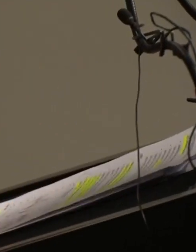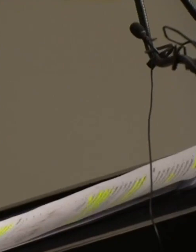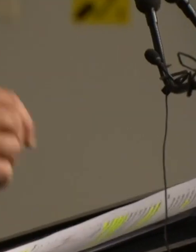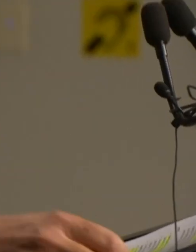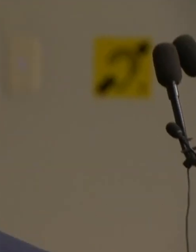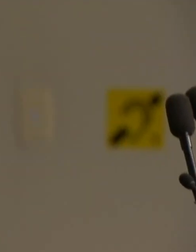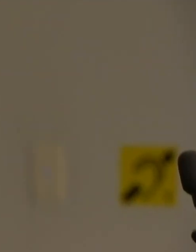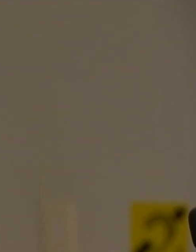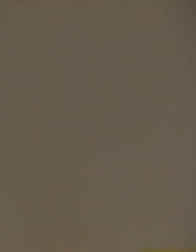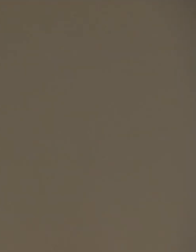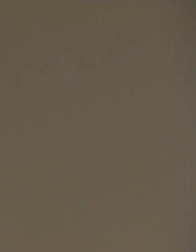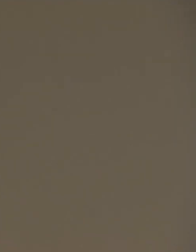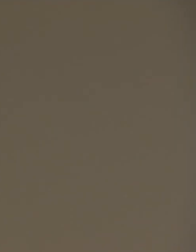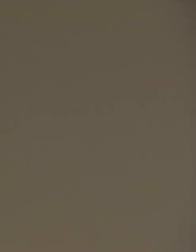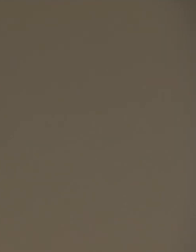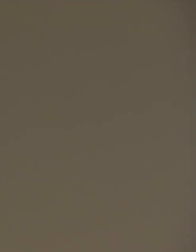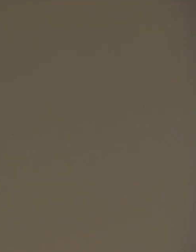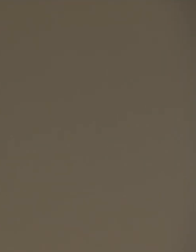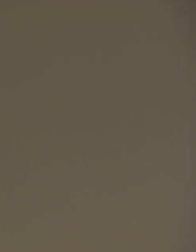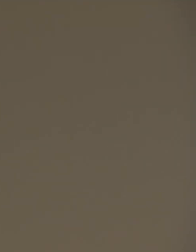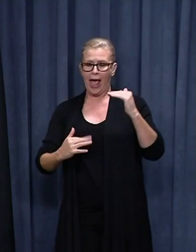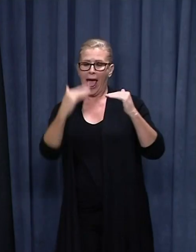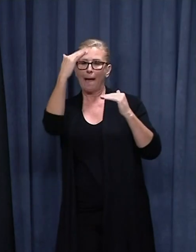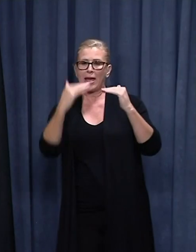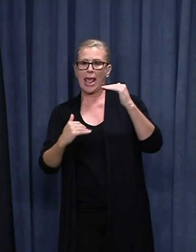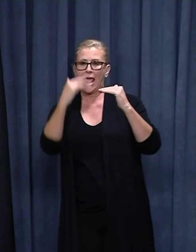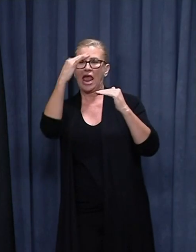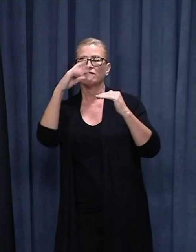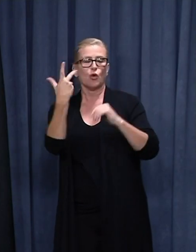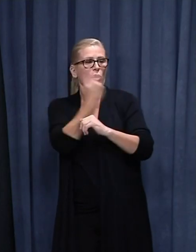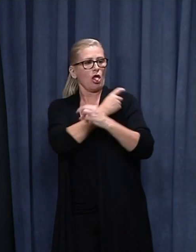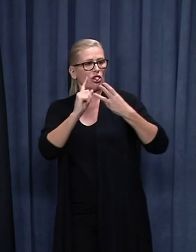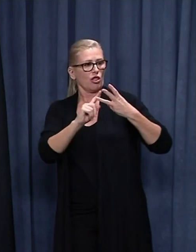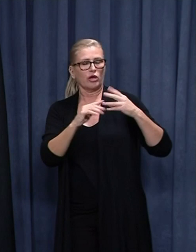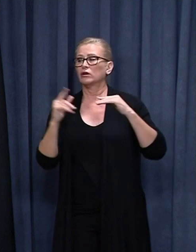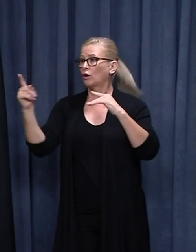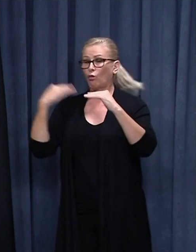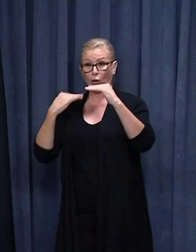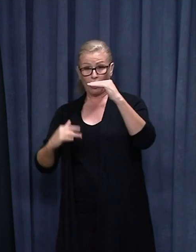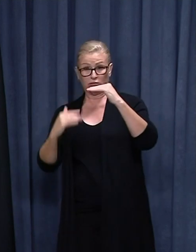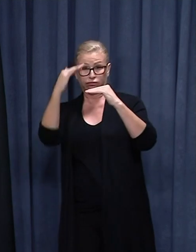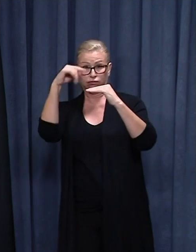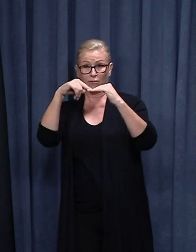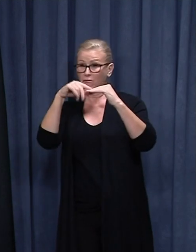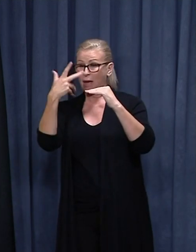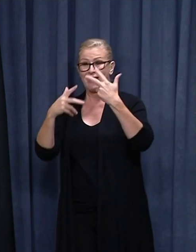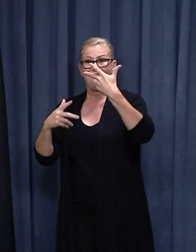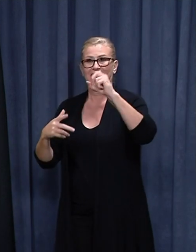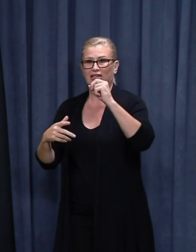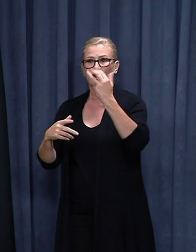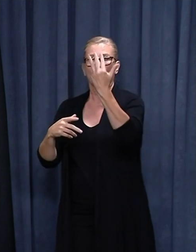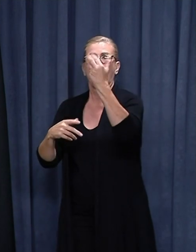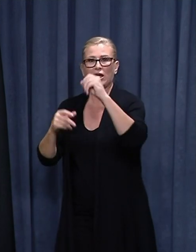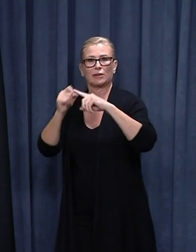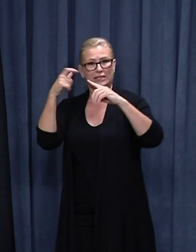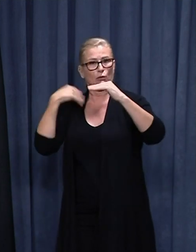% double dose vaccination, he wants triple jabbed. The aim is to get it up above at least 80%, perhaps 90%, but what we're going